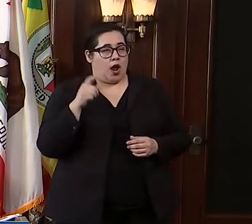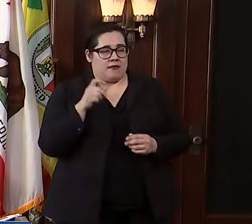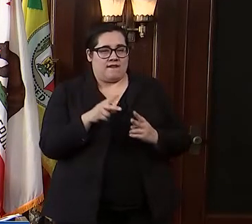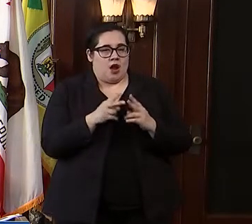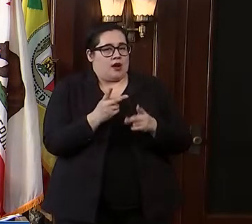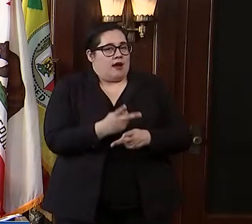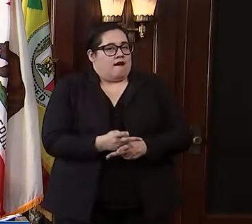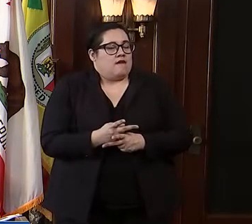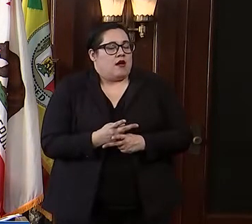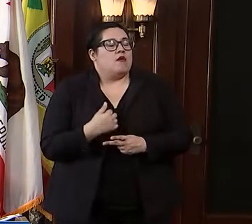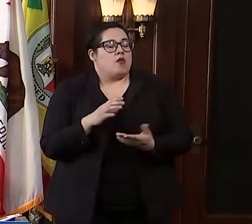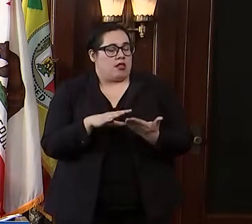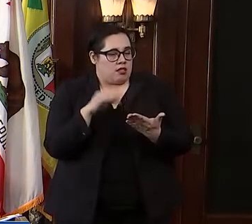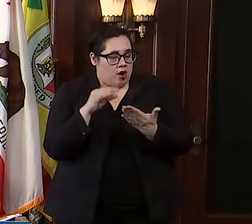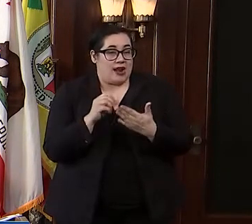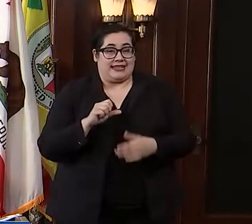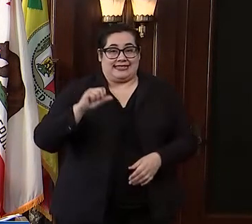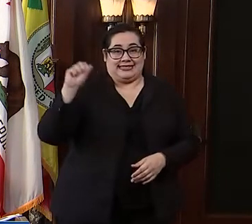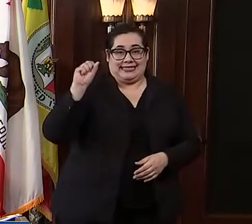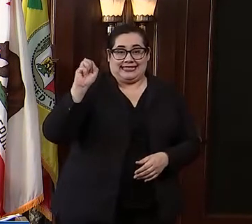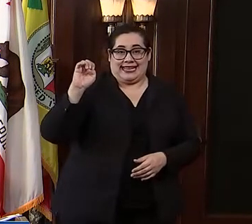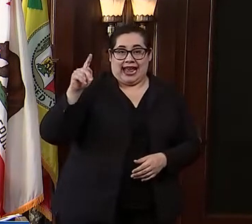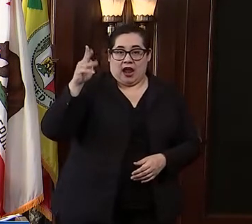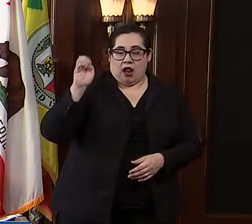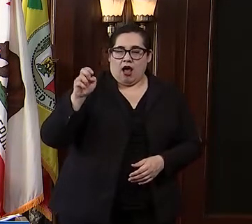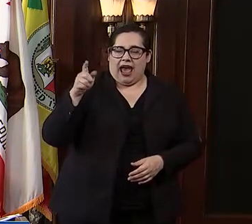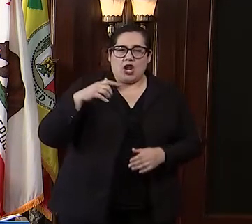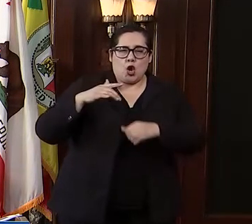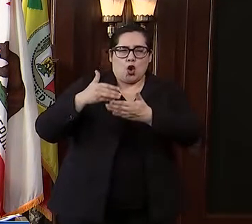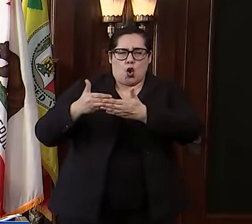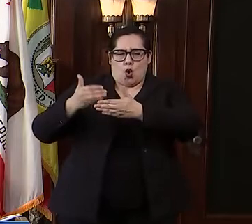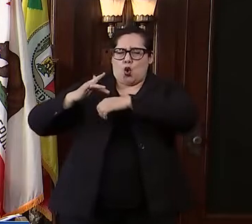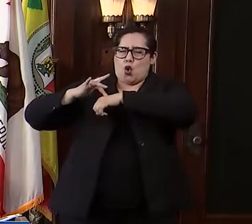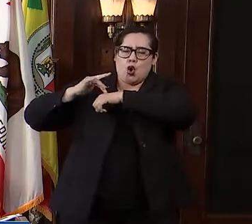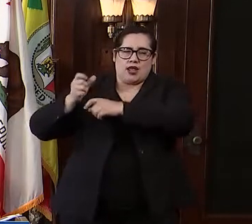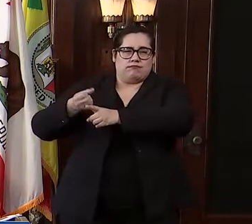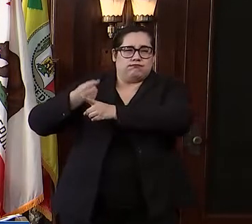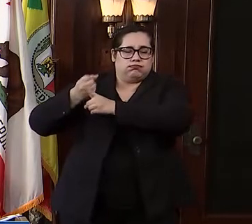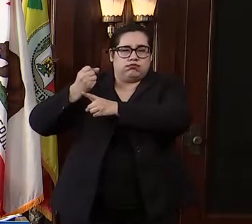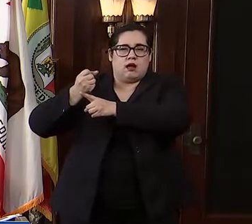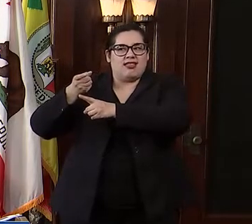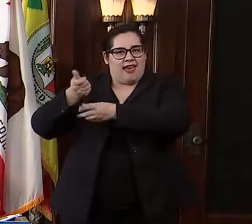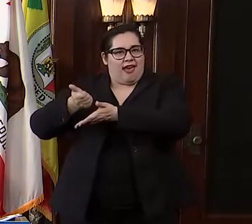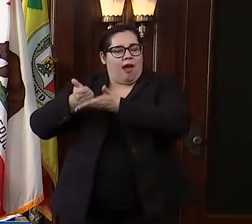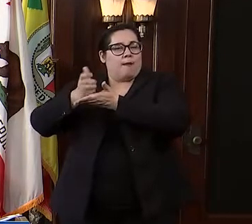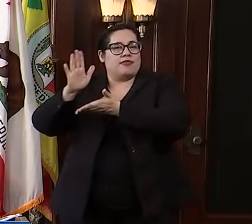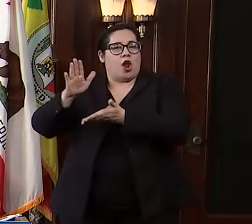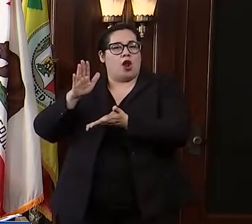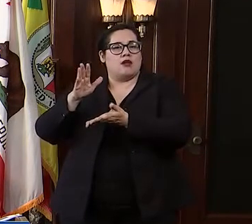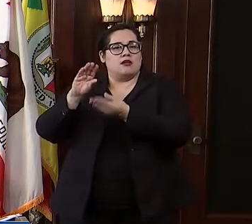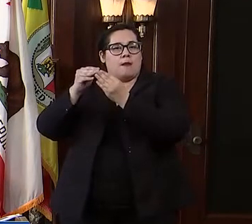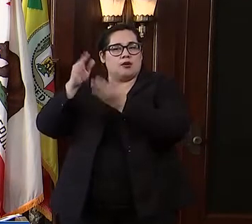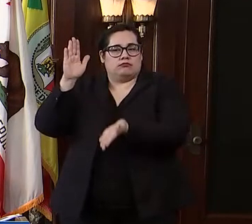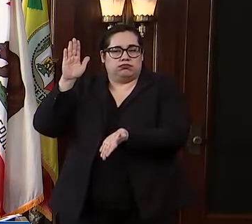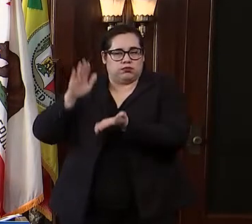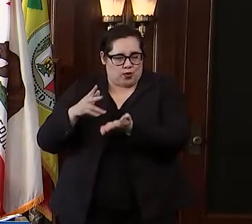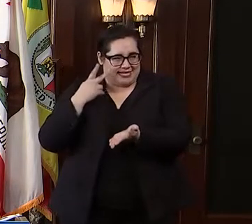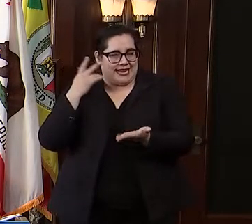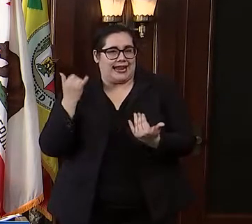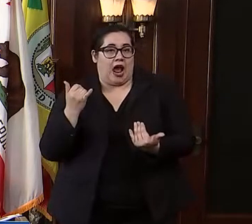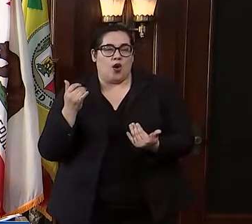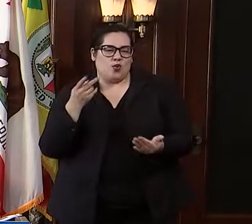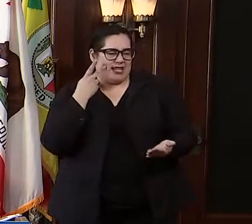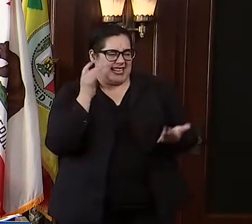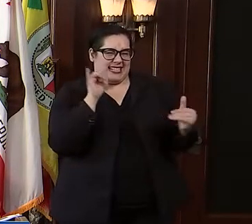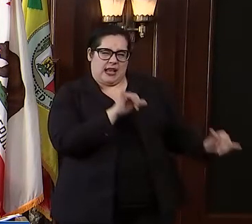very careful of. We learned in Seattle how Seattle, which had the earliest onset, has helped bring those cases down, as we're beginning to see here in Los